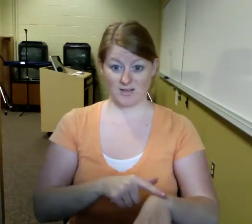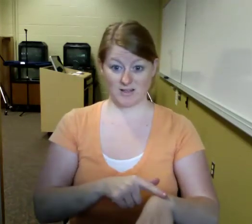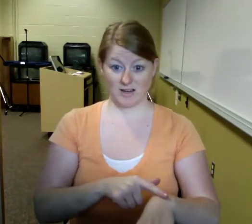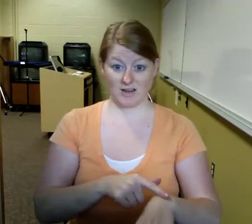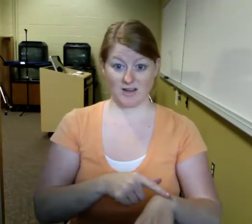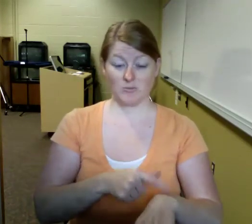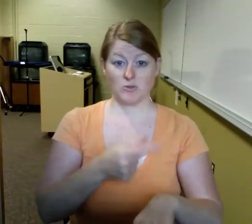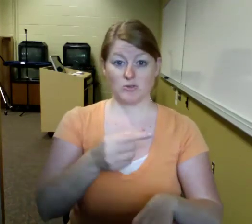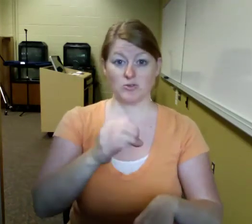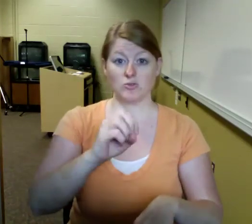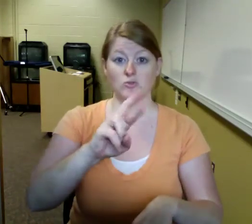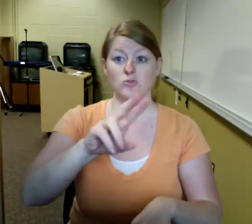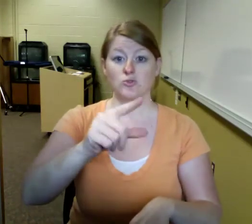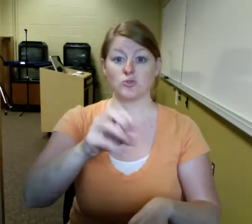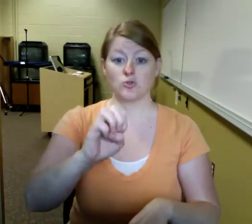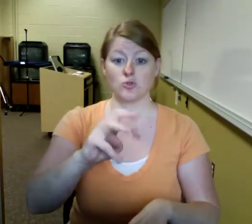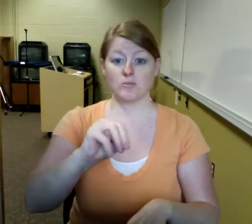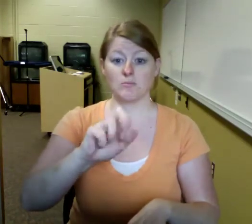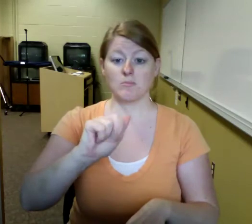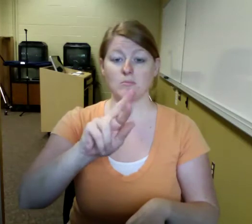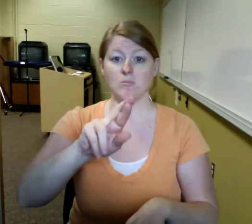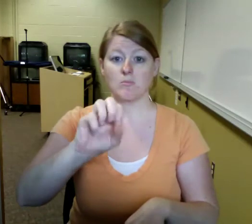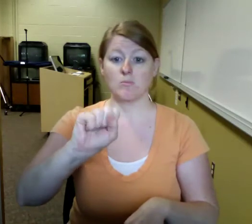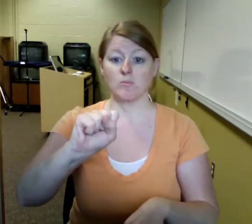managing a Phillips 73 store in Mecklenburg County.